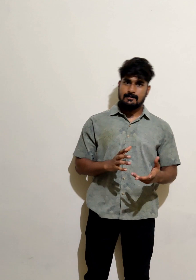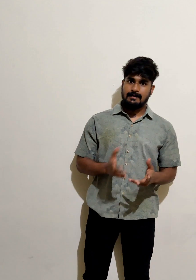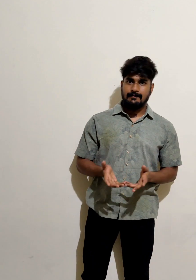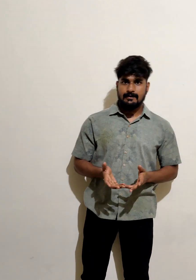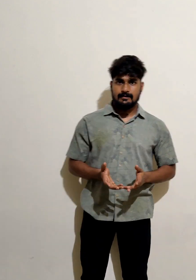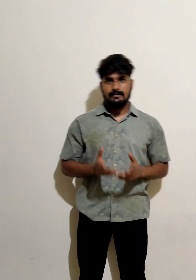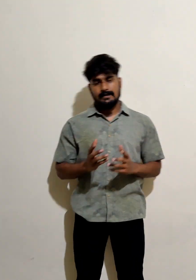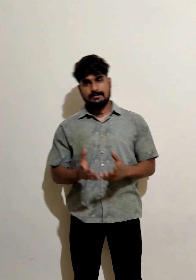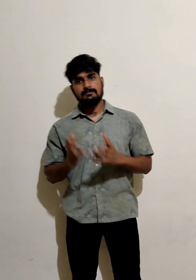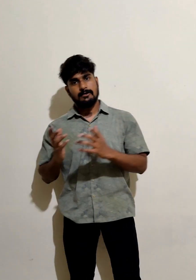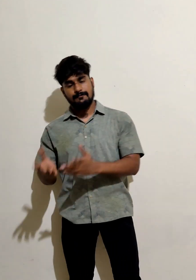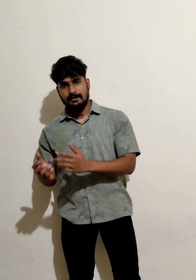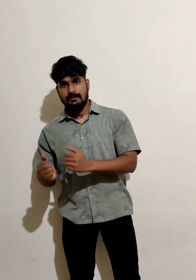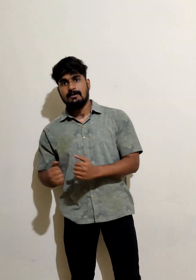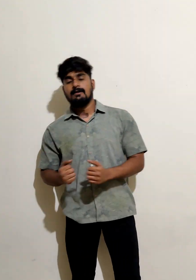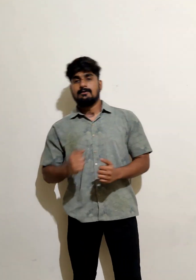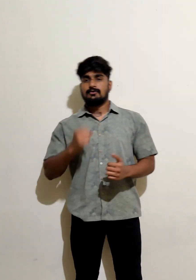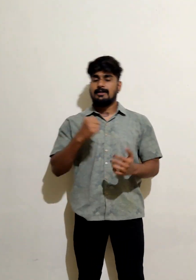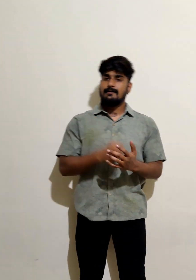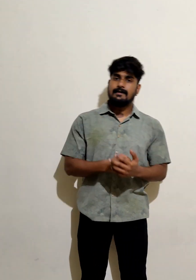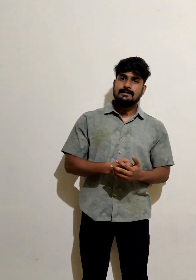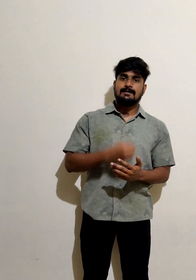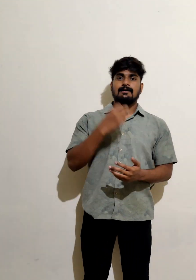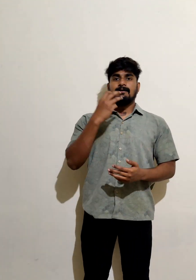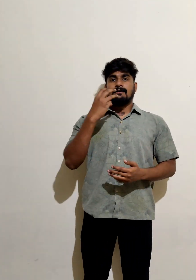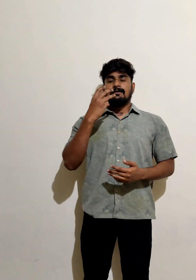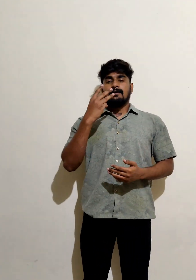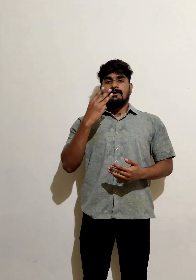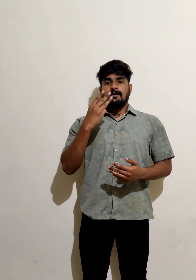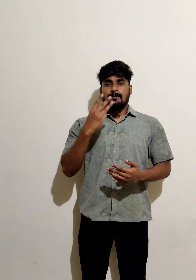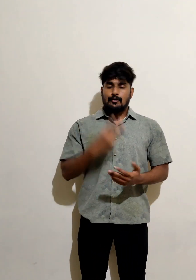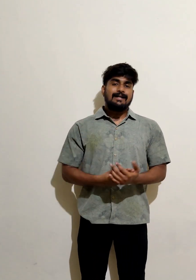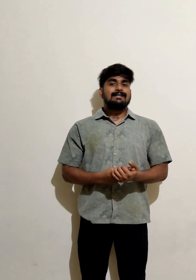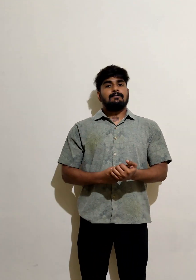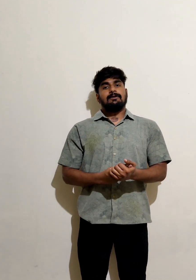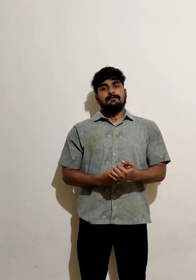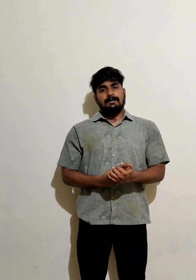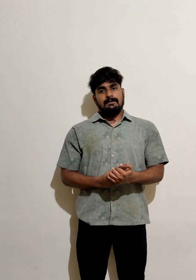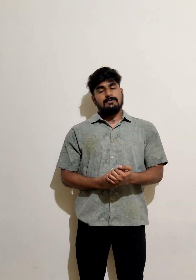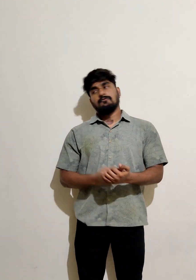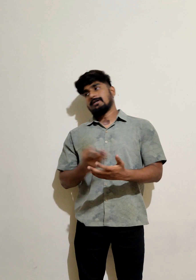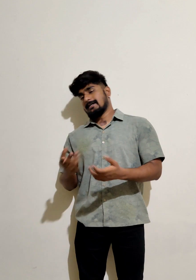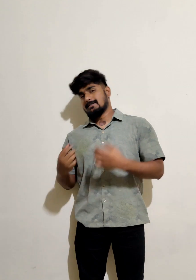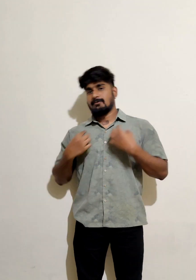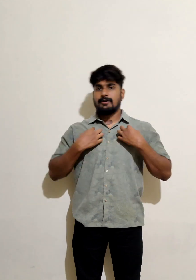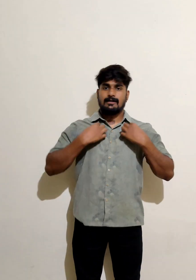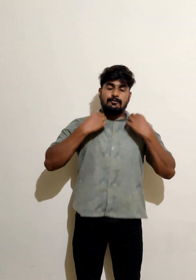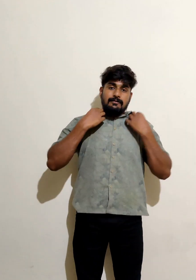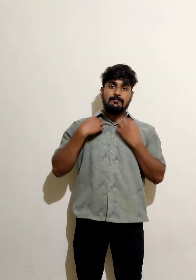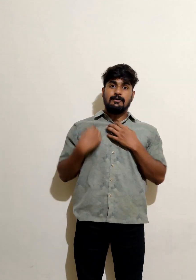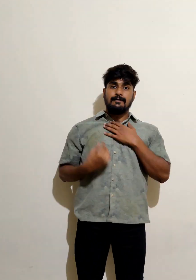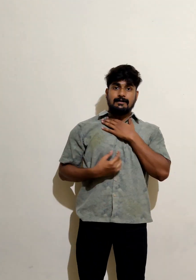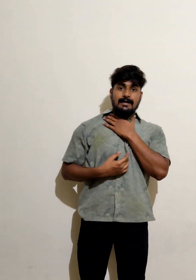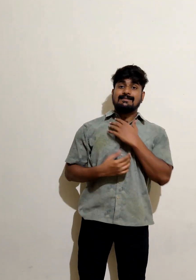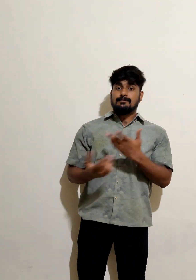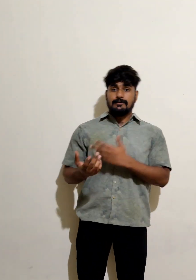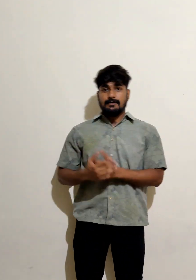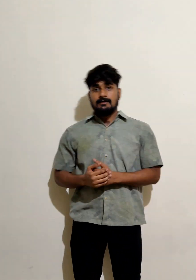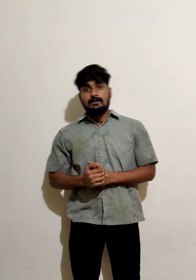the private access modifier. So third one is protected modifier. What is the protected modifier? Access modifier.